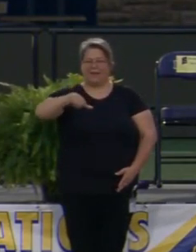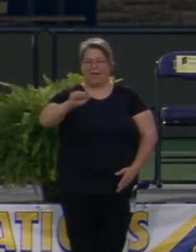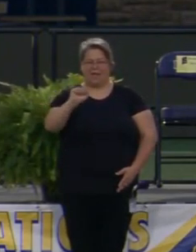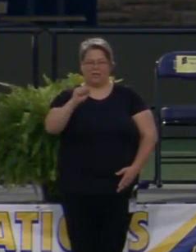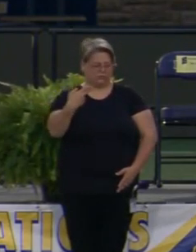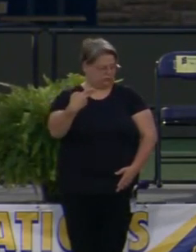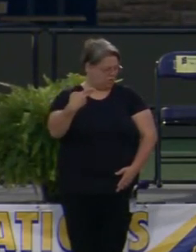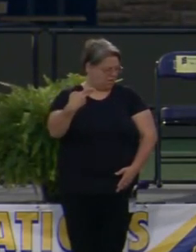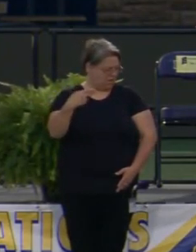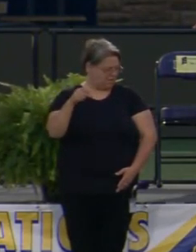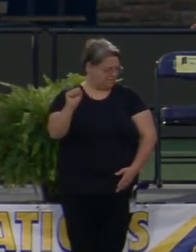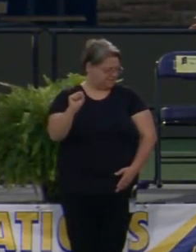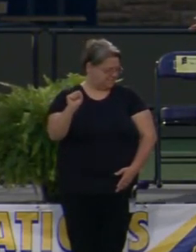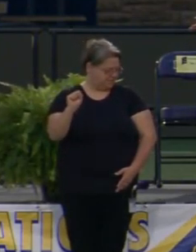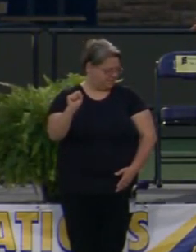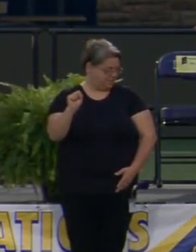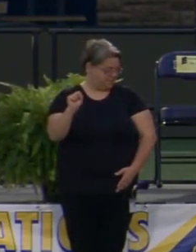Deja Smith.